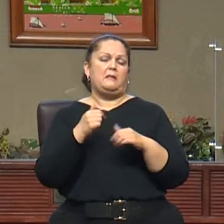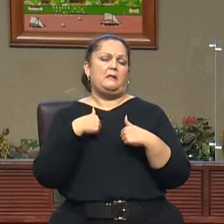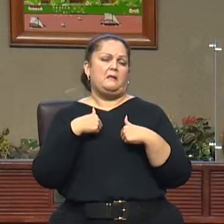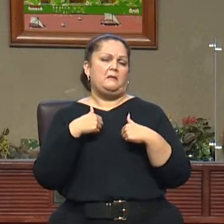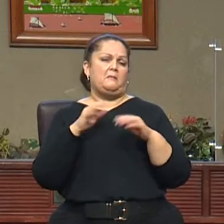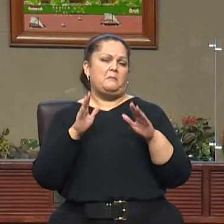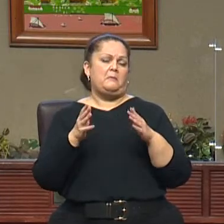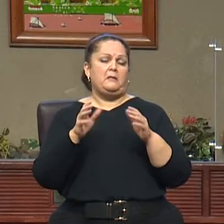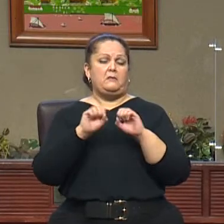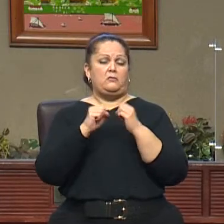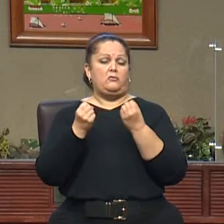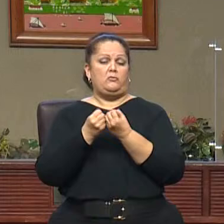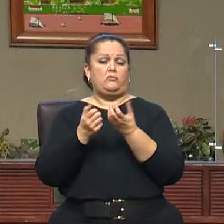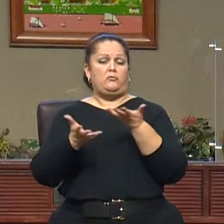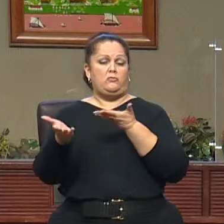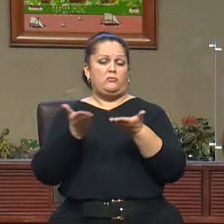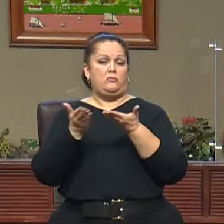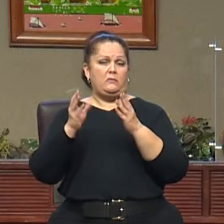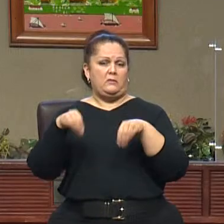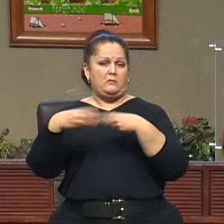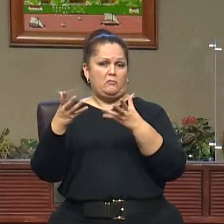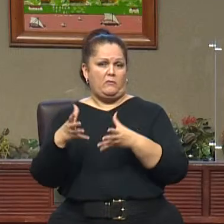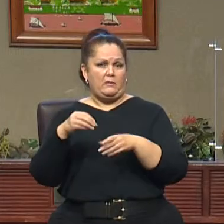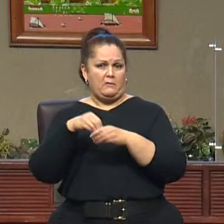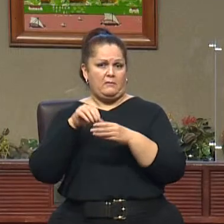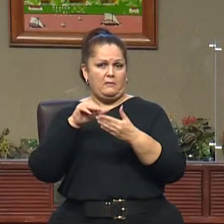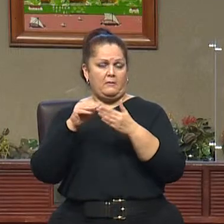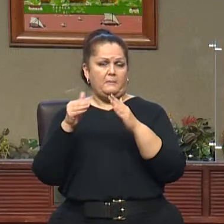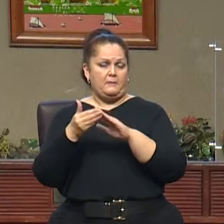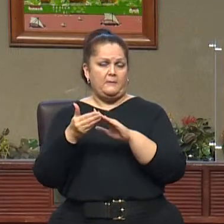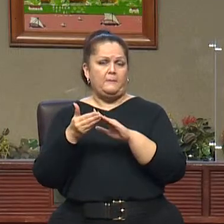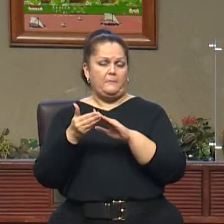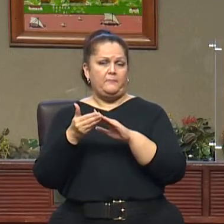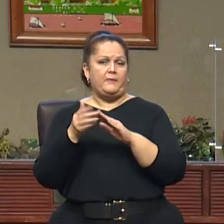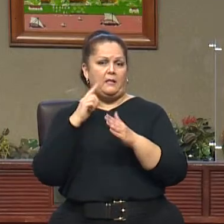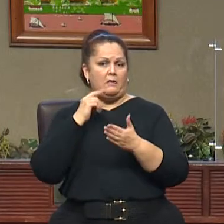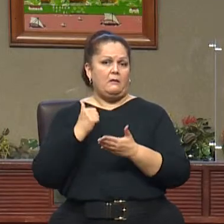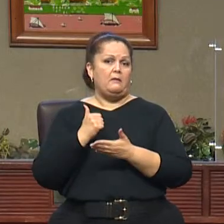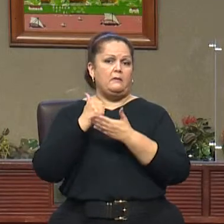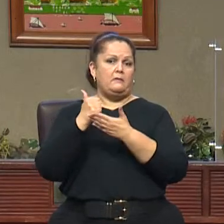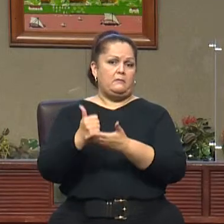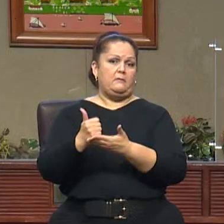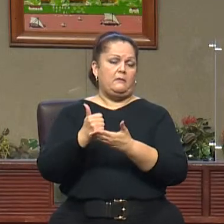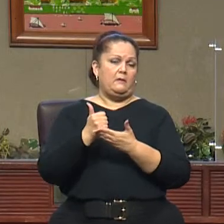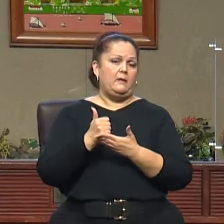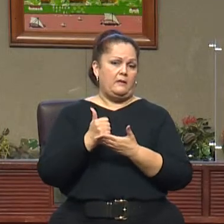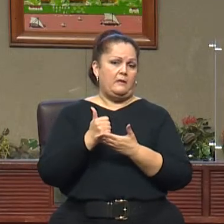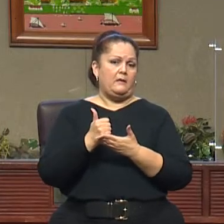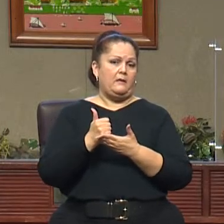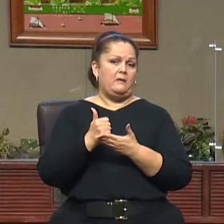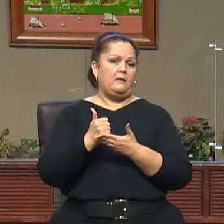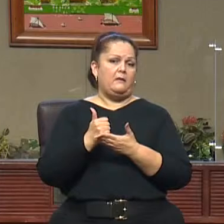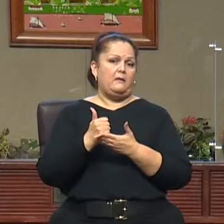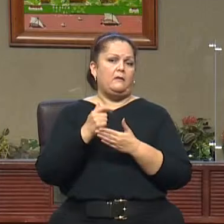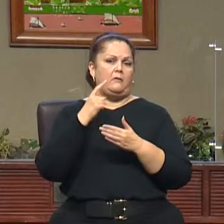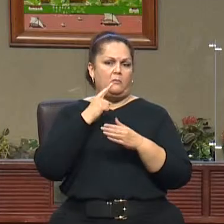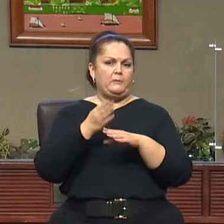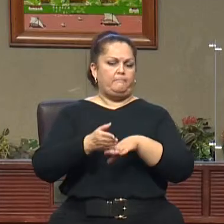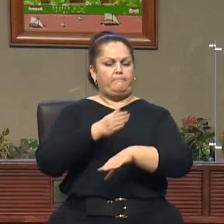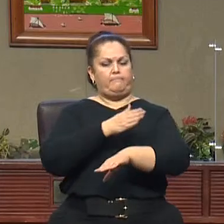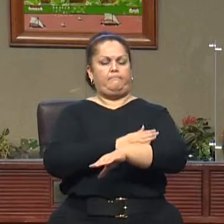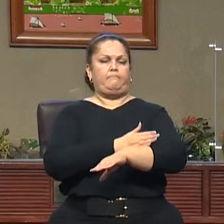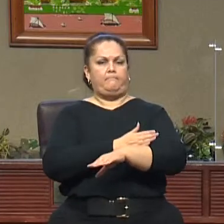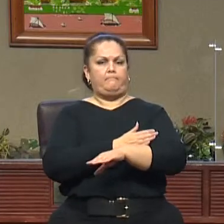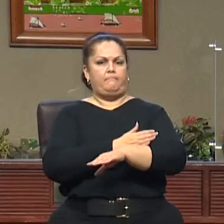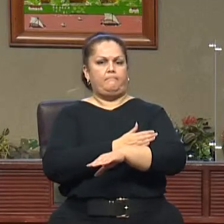social service providers in our community to assist us with our recovery efforts